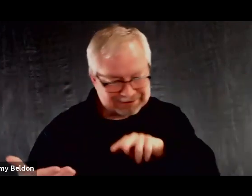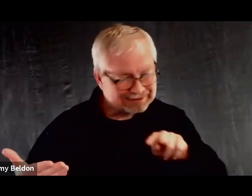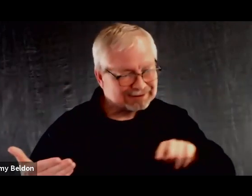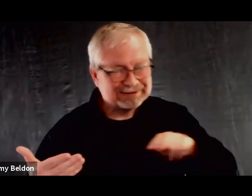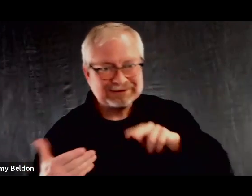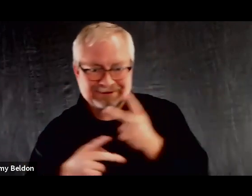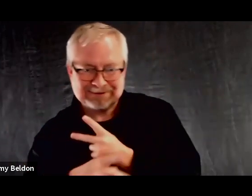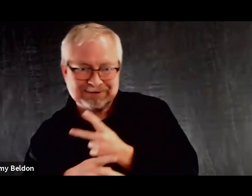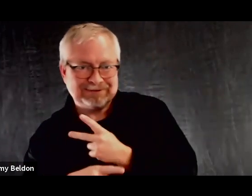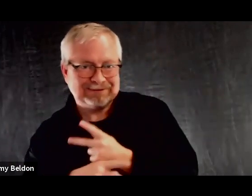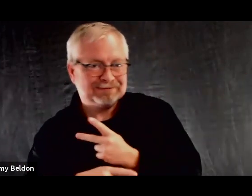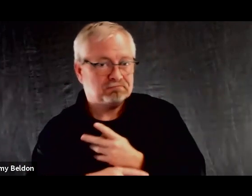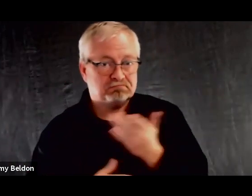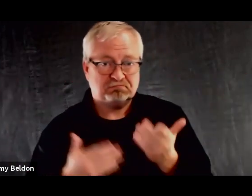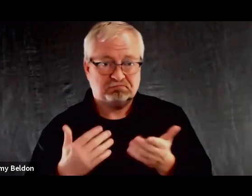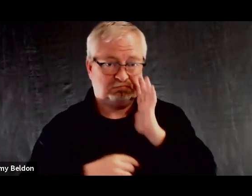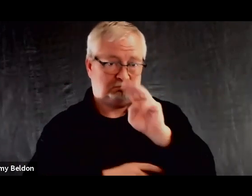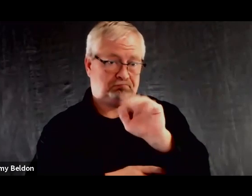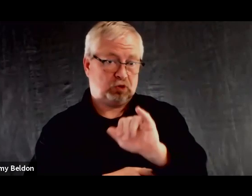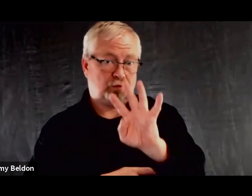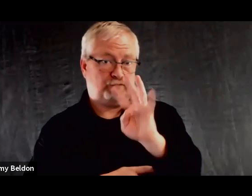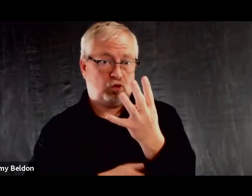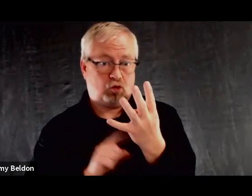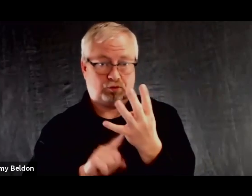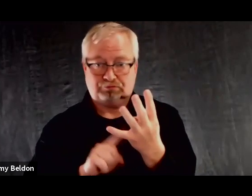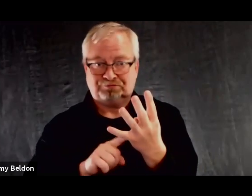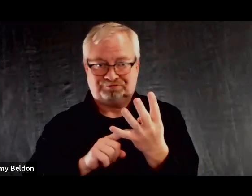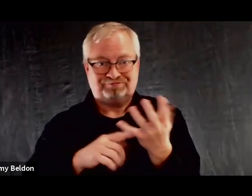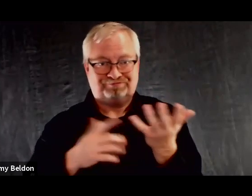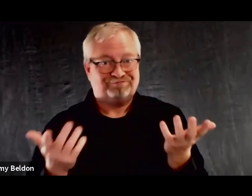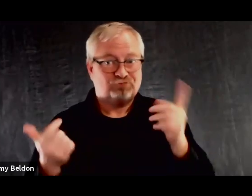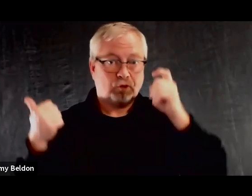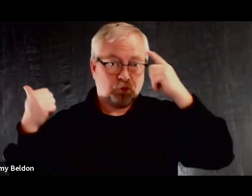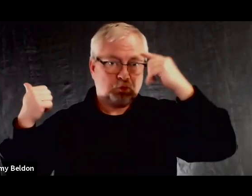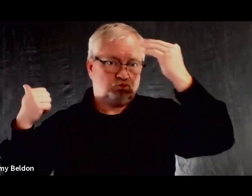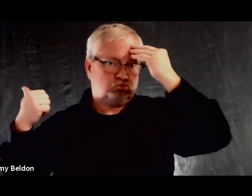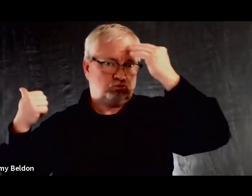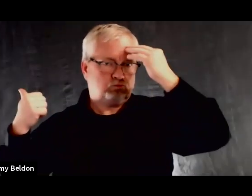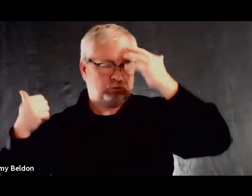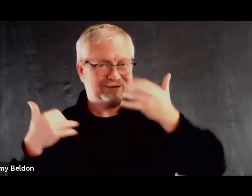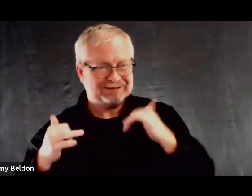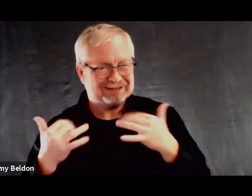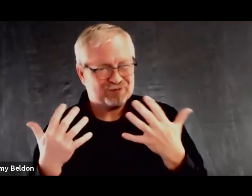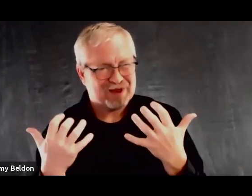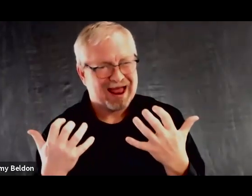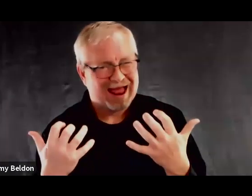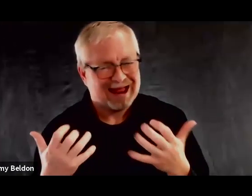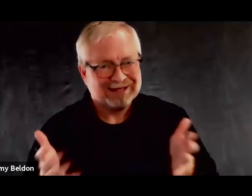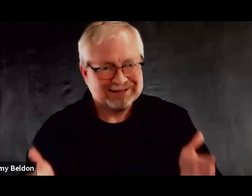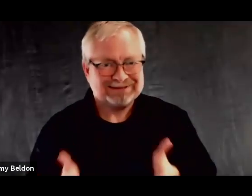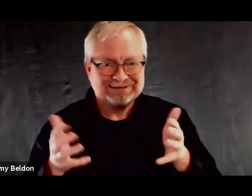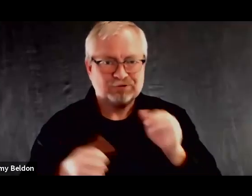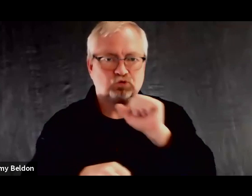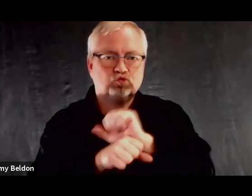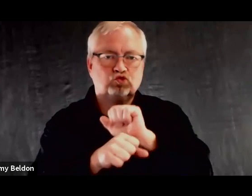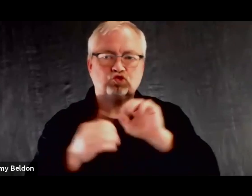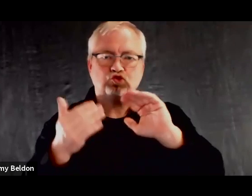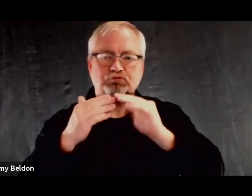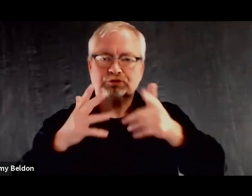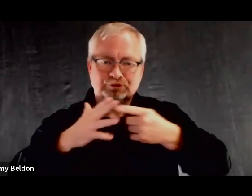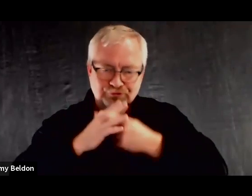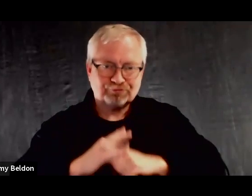has said that he's eager to work with the business community and to understand, as we already